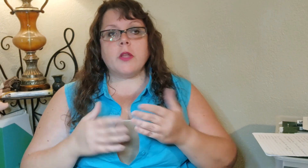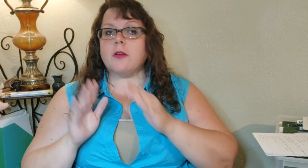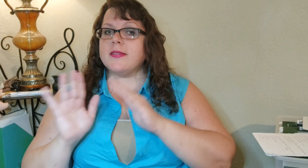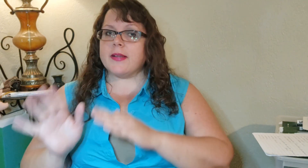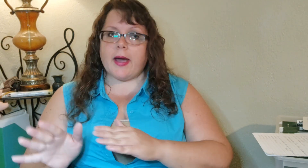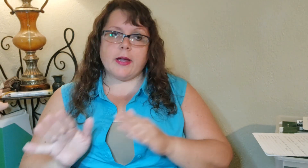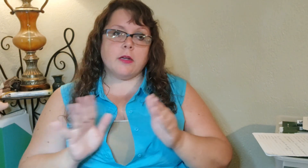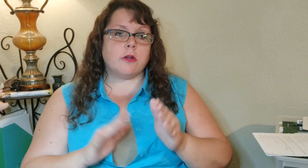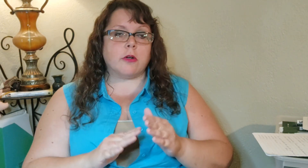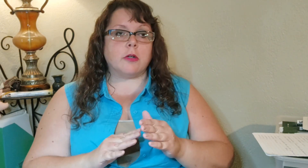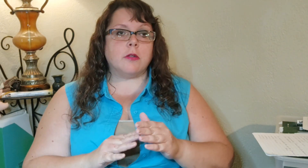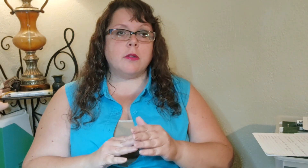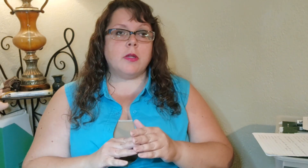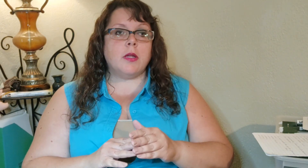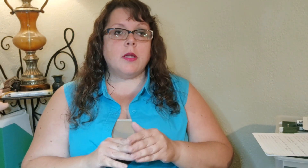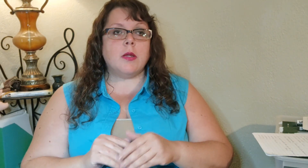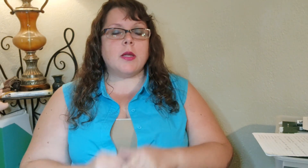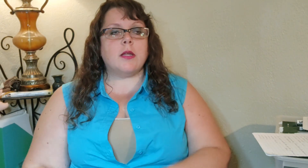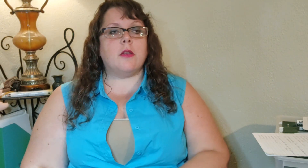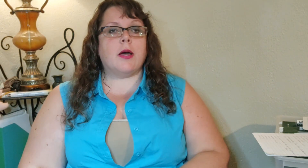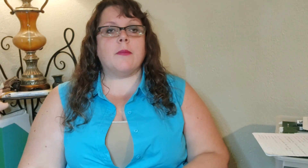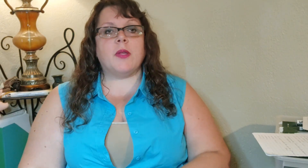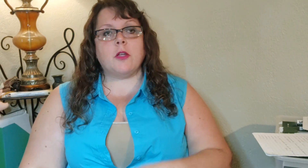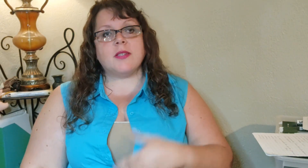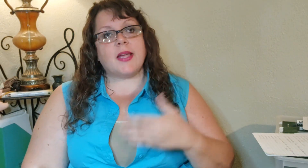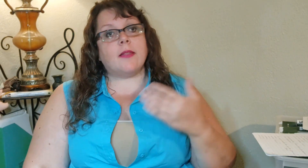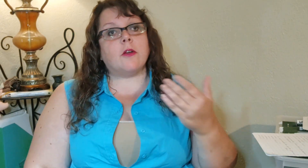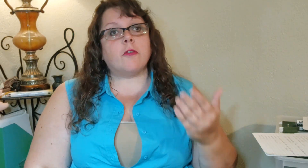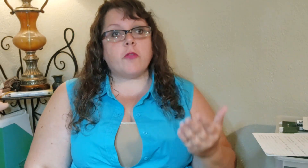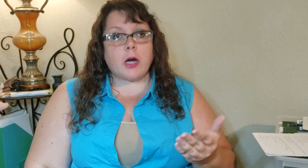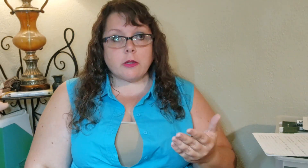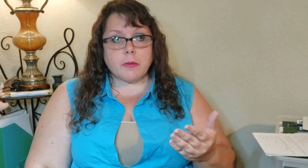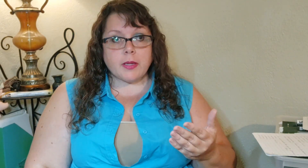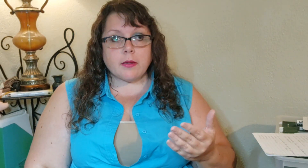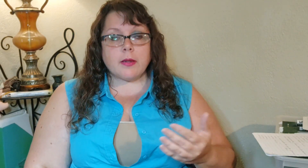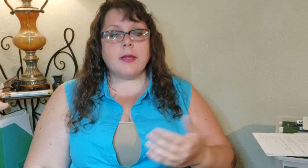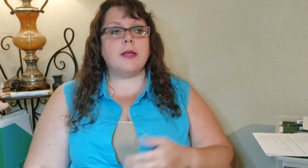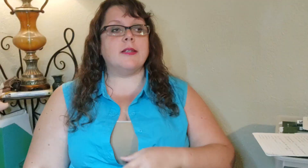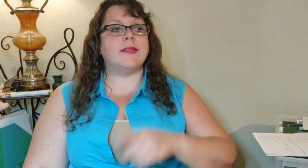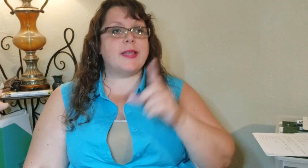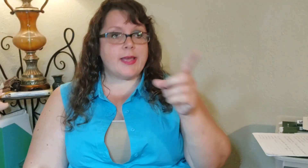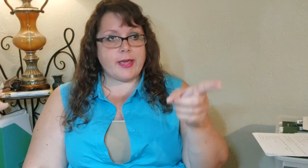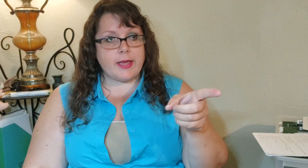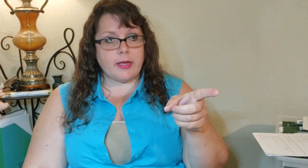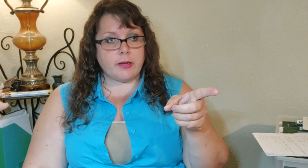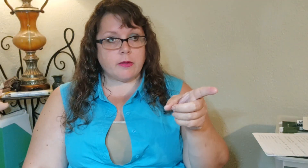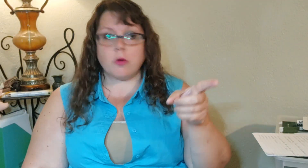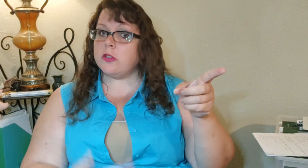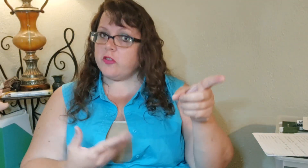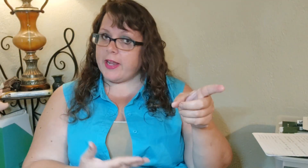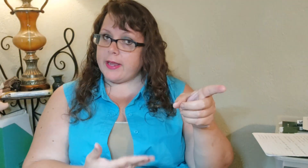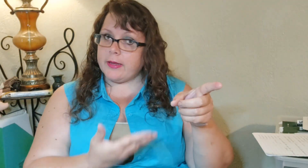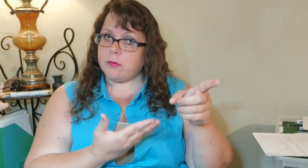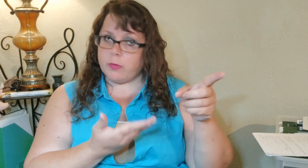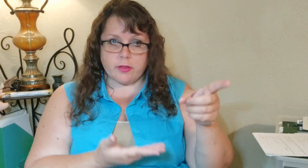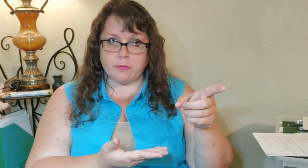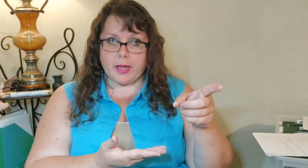whether it's a guy or girl, and you're saying they're following, is he or she, either